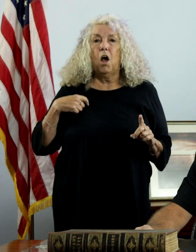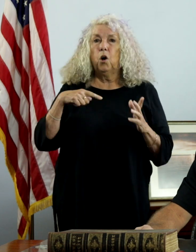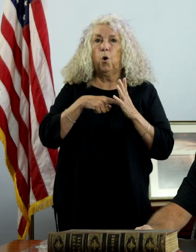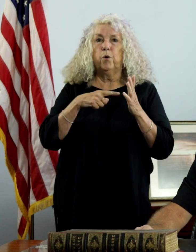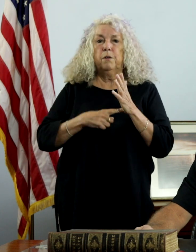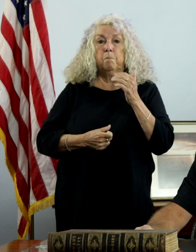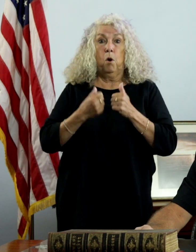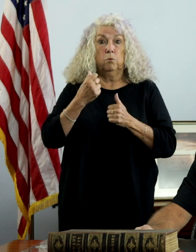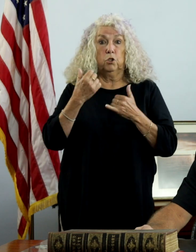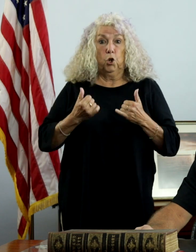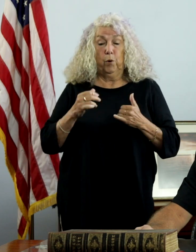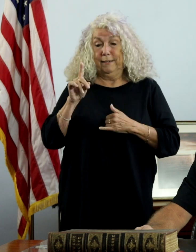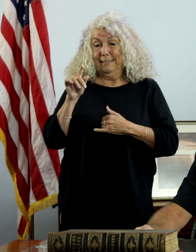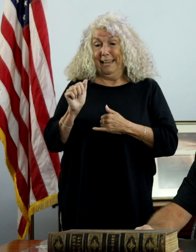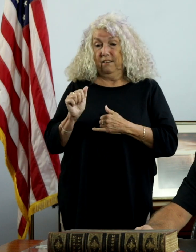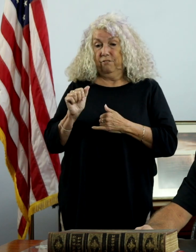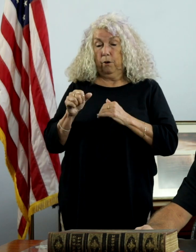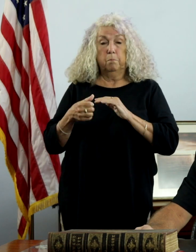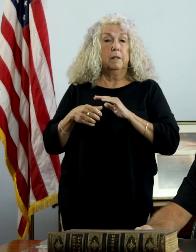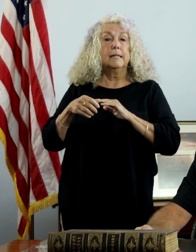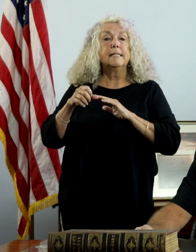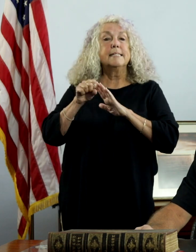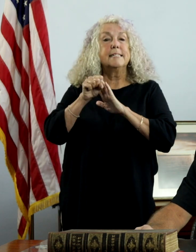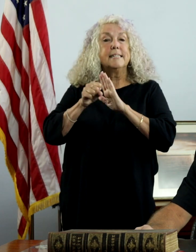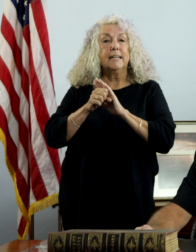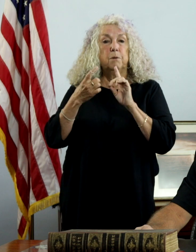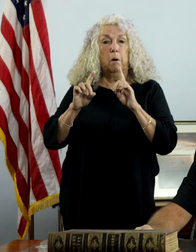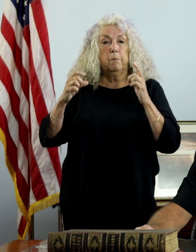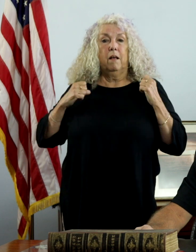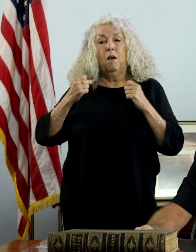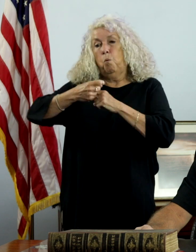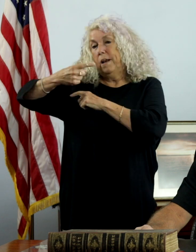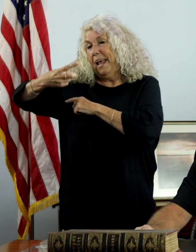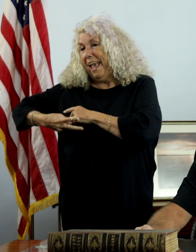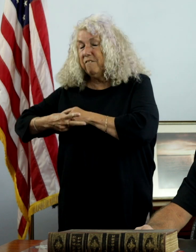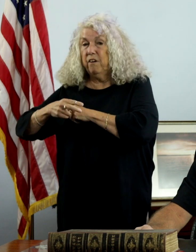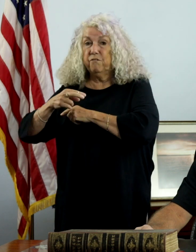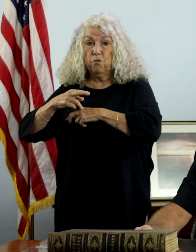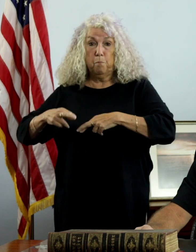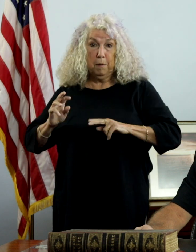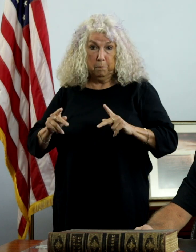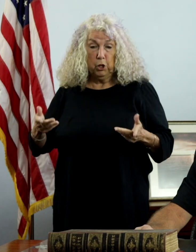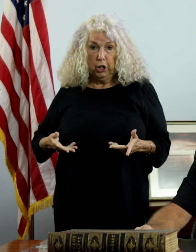According to the most current data from the State Department of Health, a little more than half of our residents,